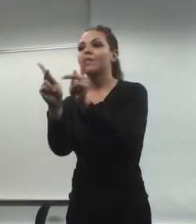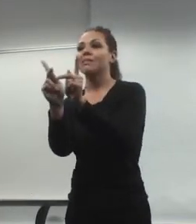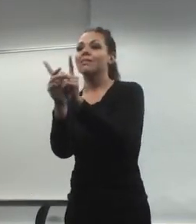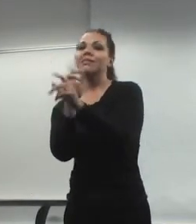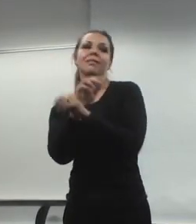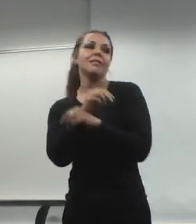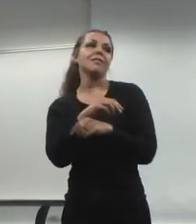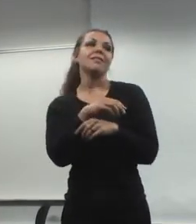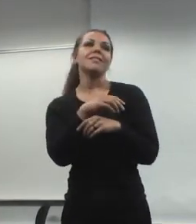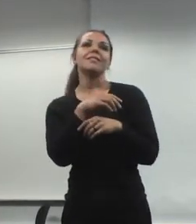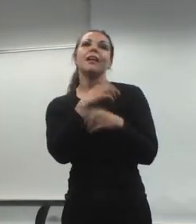that she loves them.